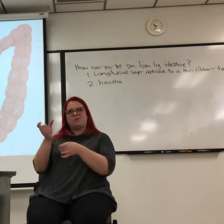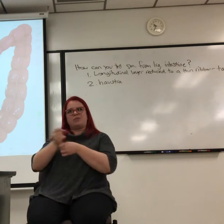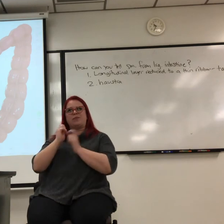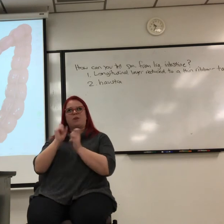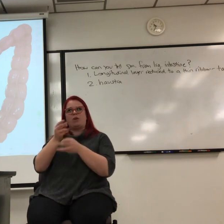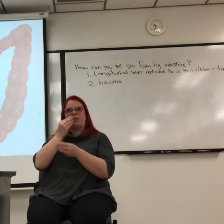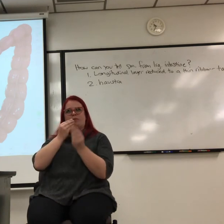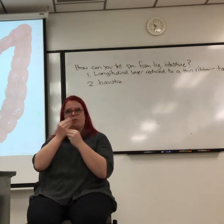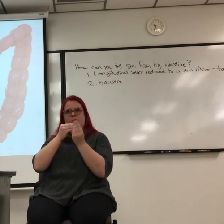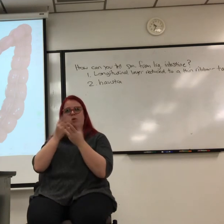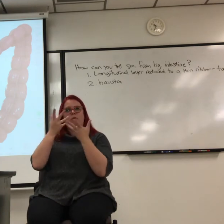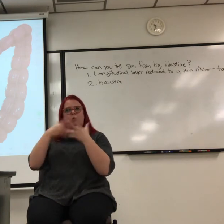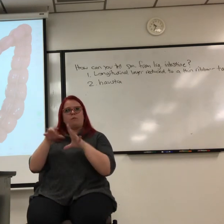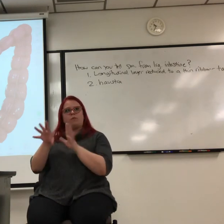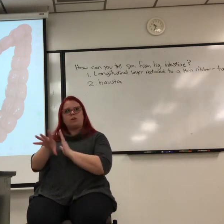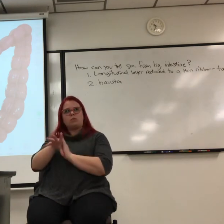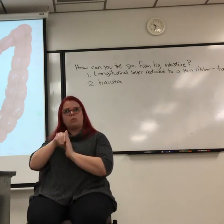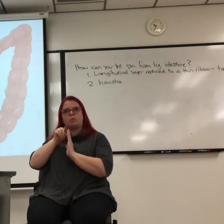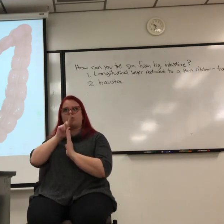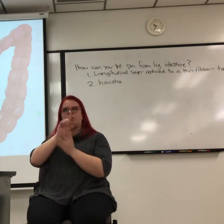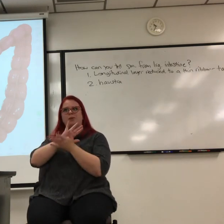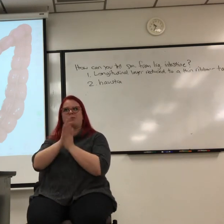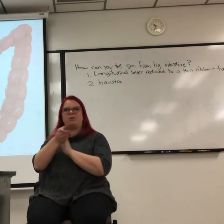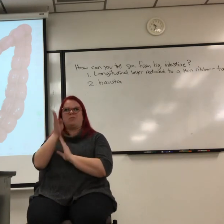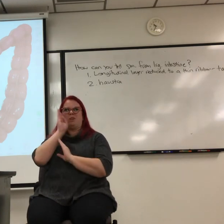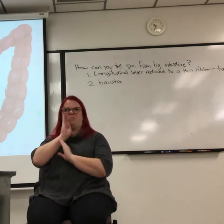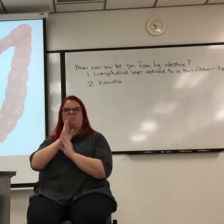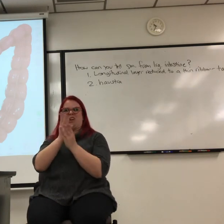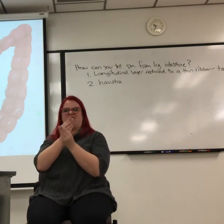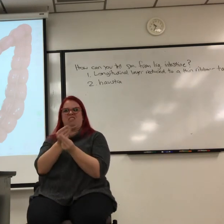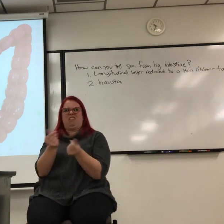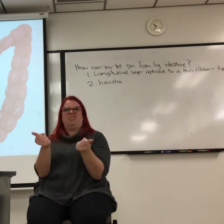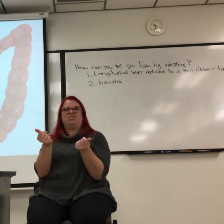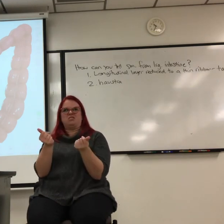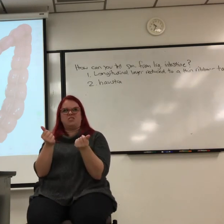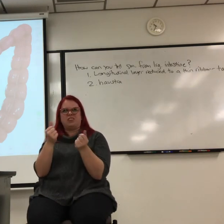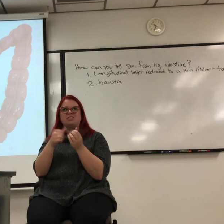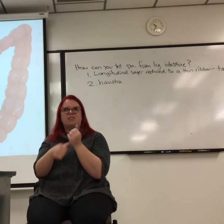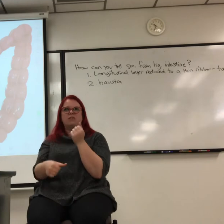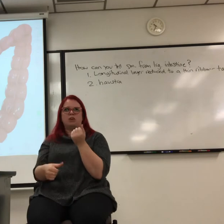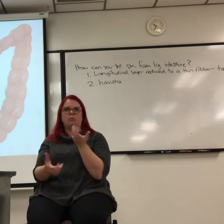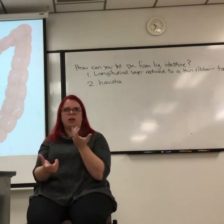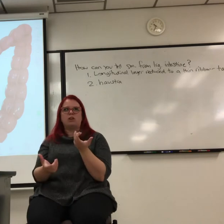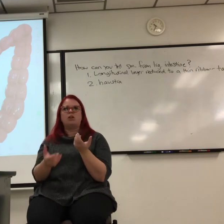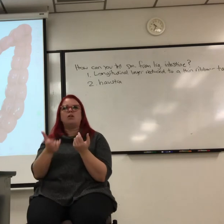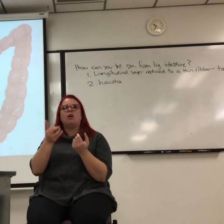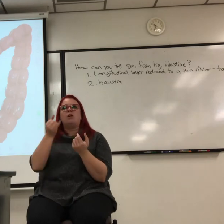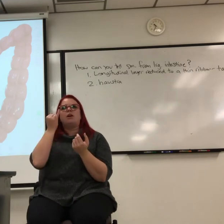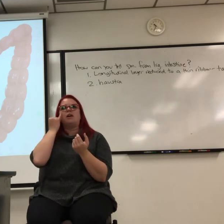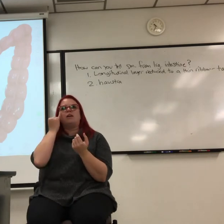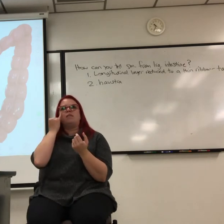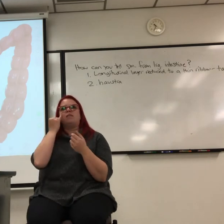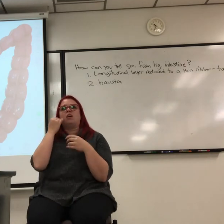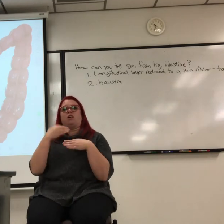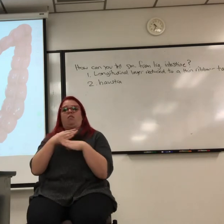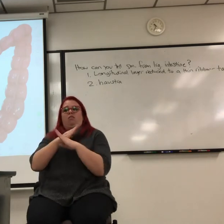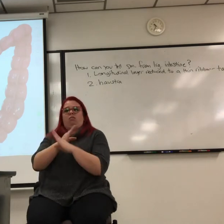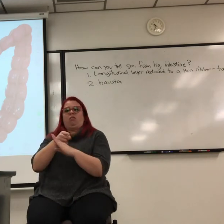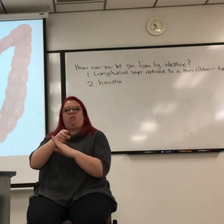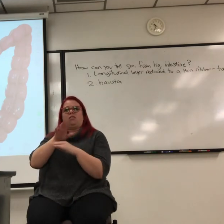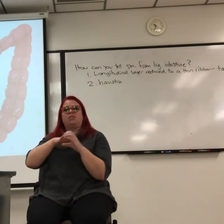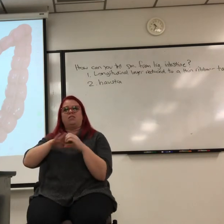here, you're basically a brown sludge. Your fecal matter is here. And if it clogs this area,